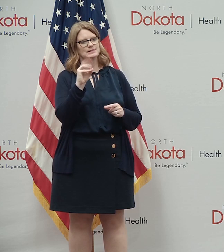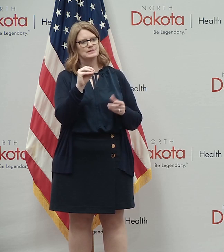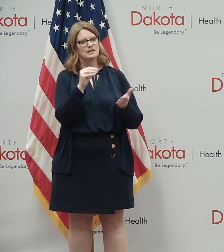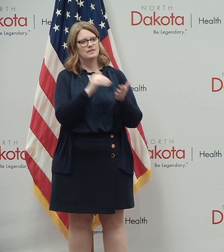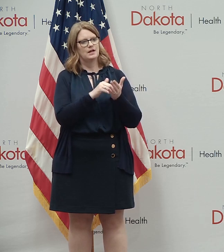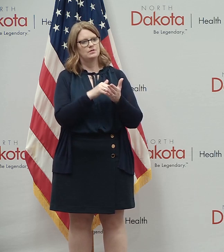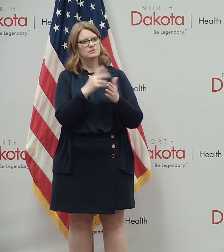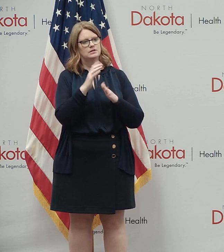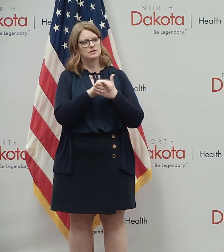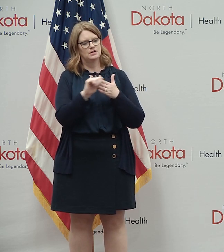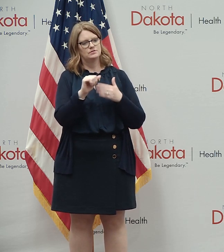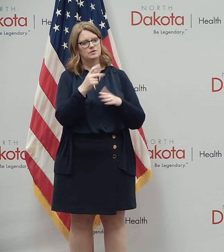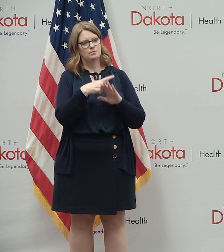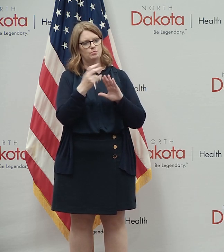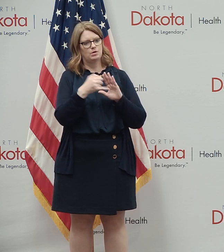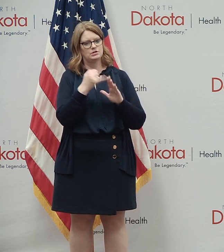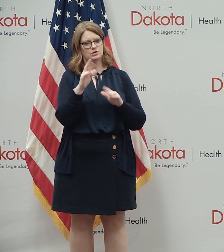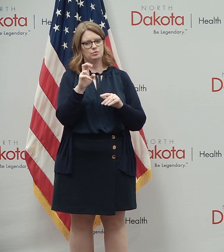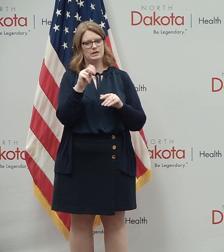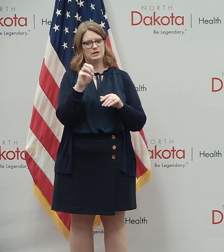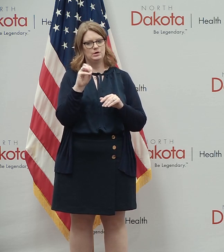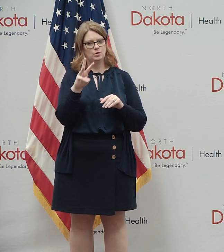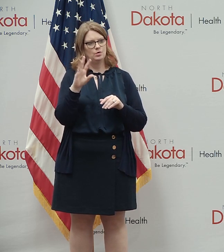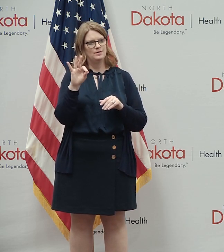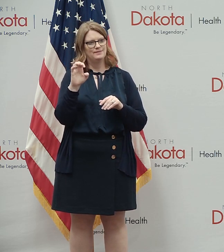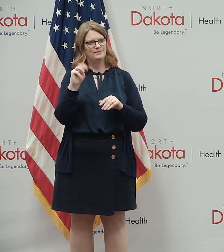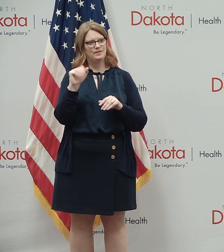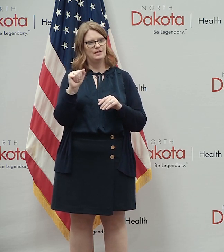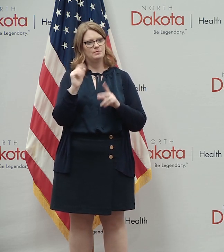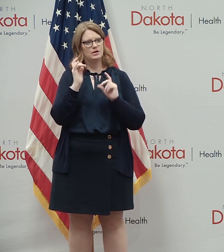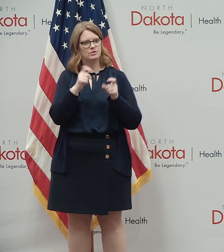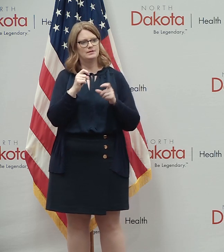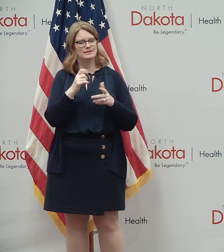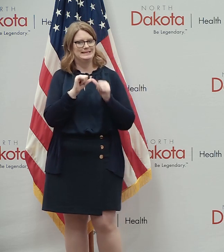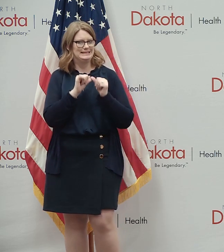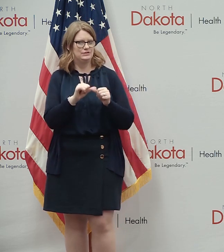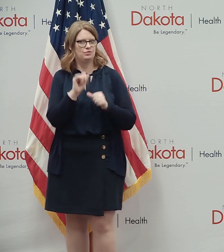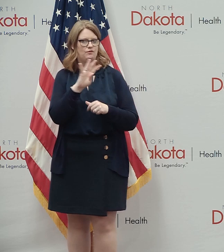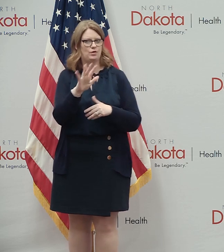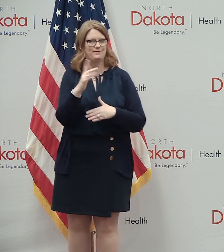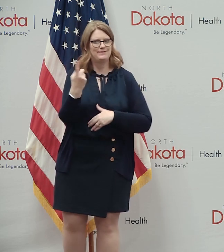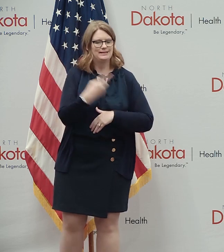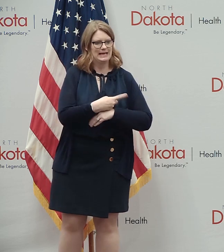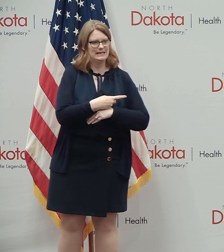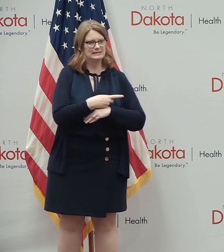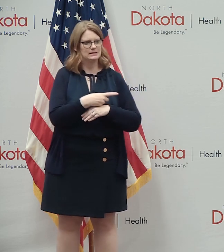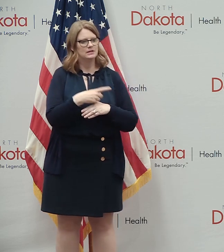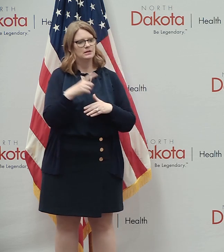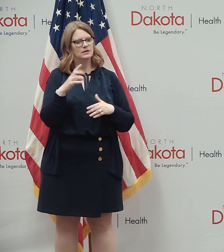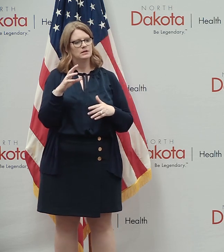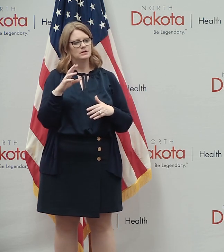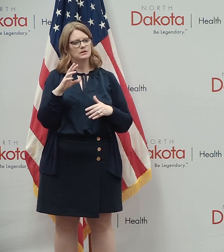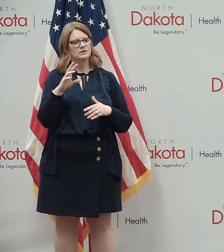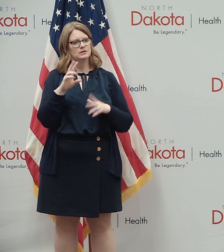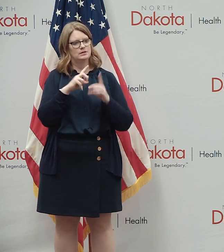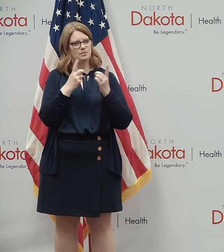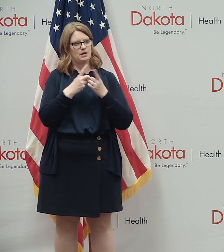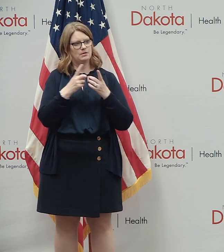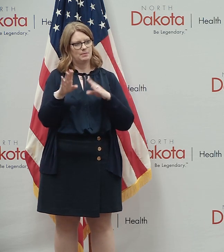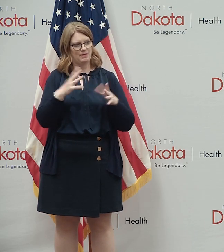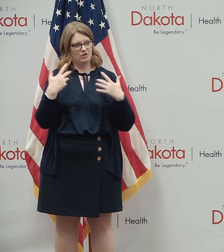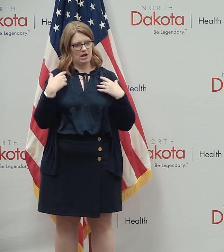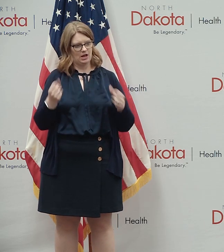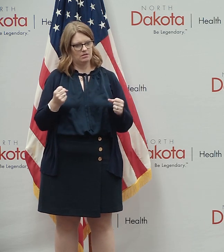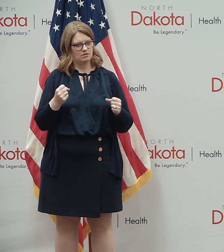$160,000 for Project Renew, that was the FEMA grant, lasts for 45 days. The Department of Behavioral Health will have an opportunity